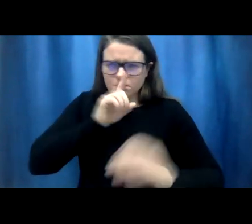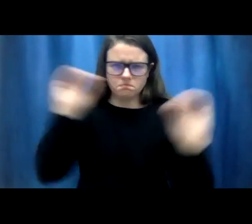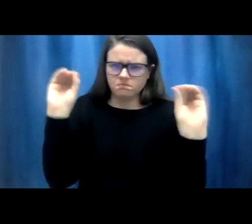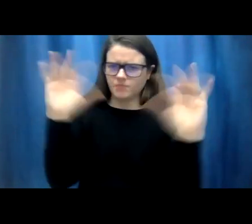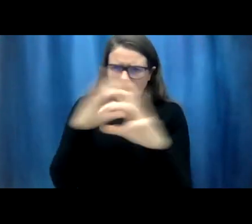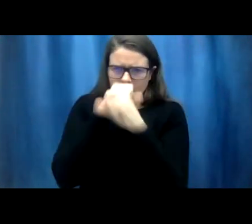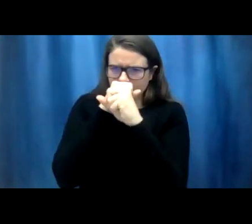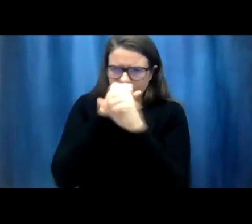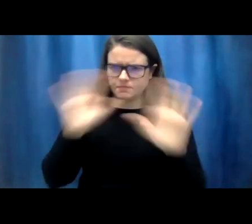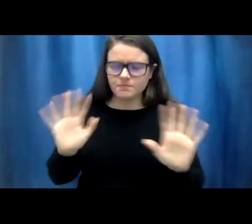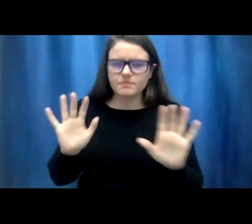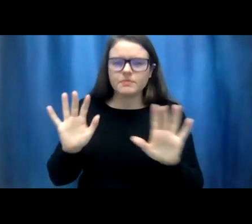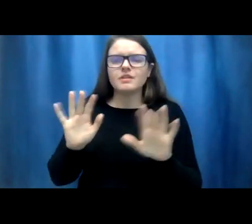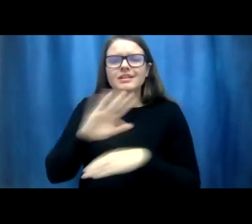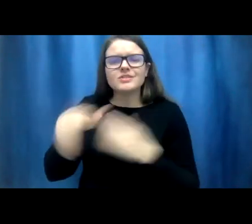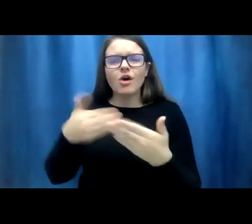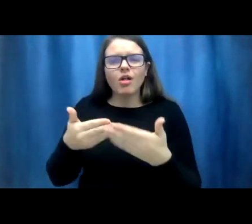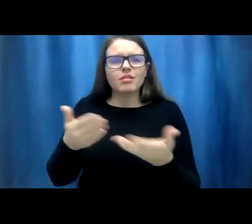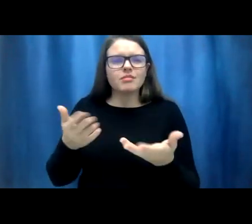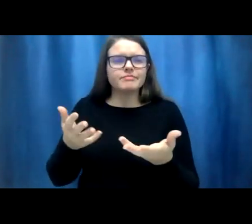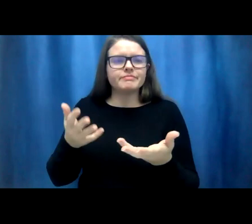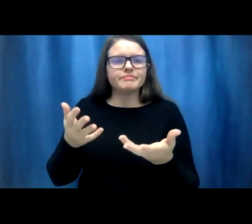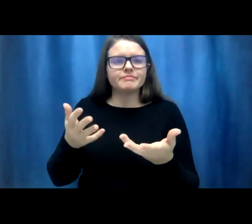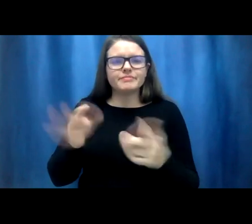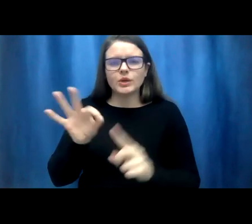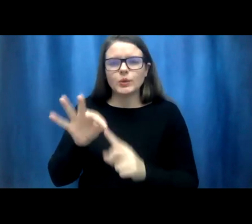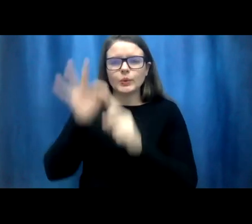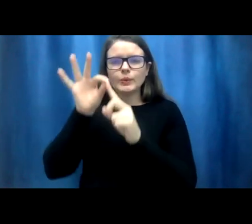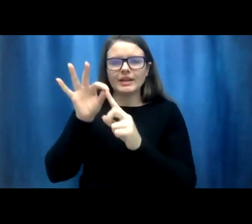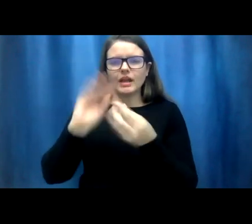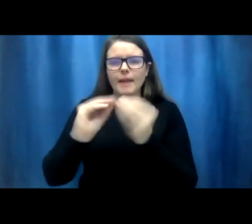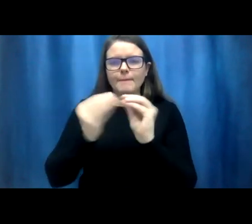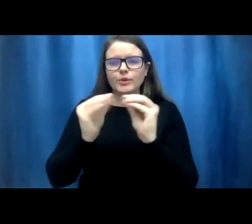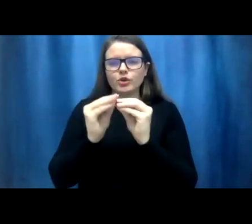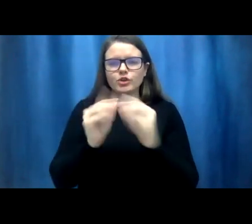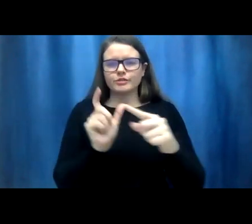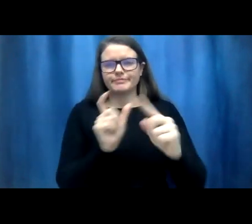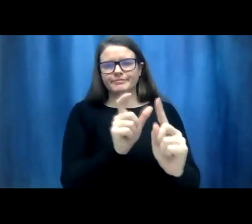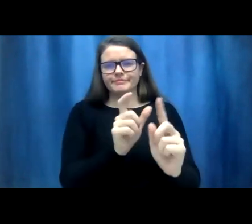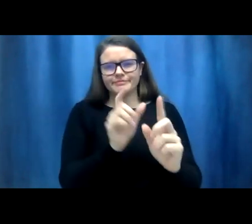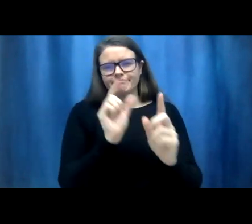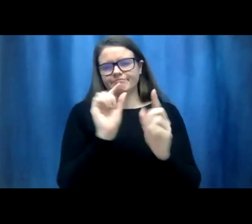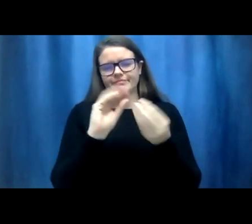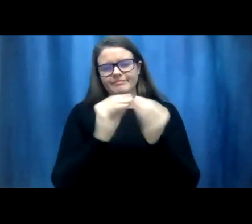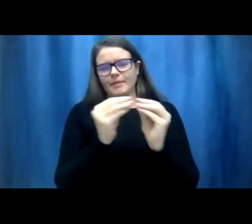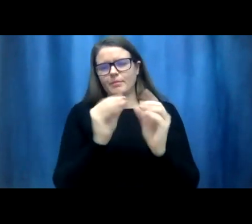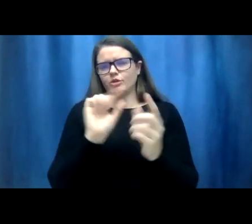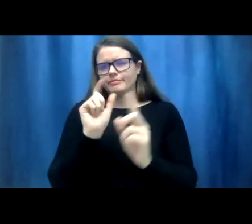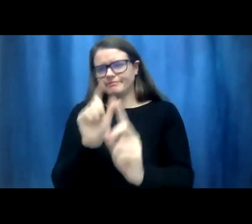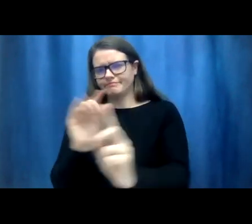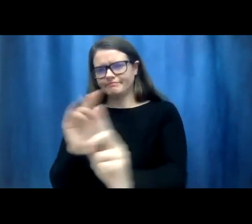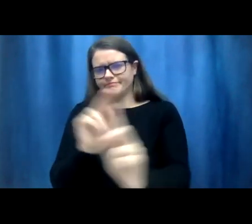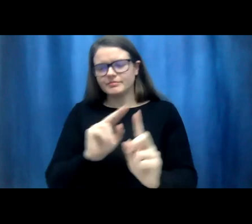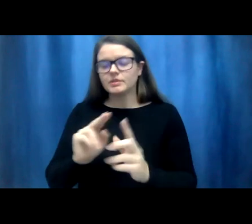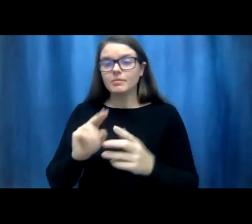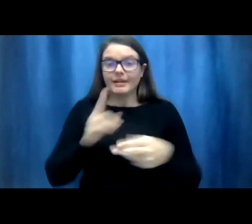being divulged. It's all based on a unique identifier number. So sensitive information is not being